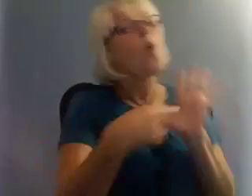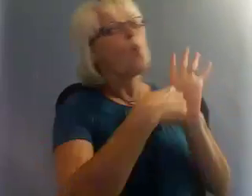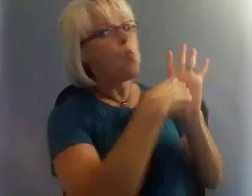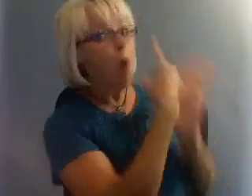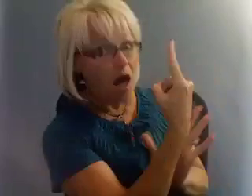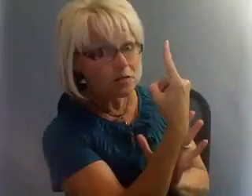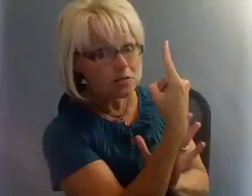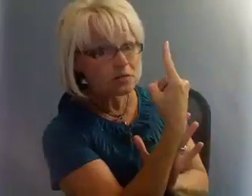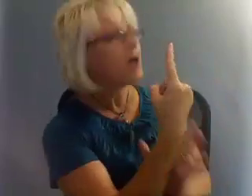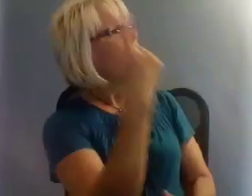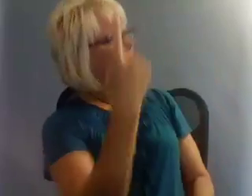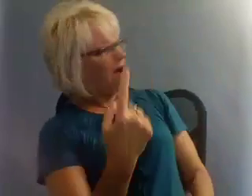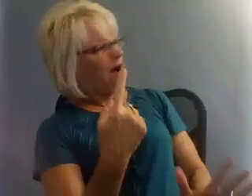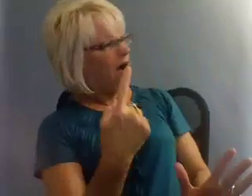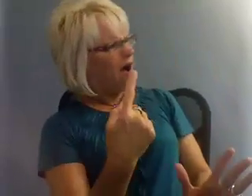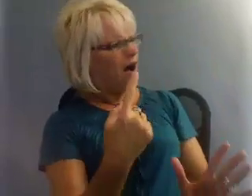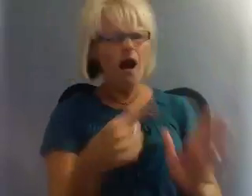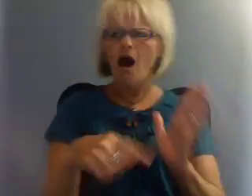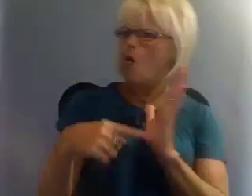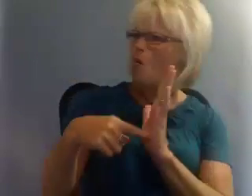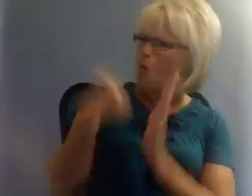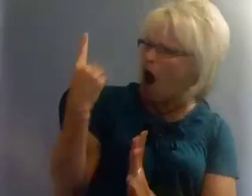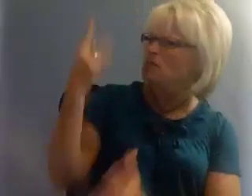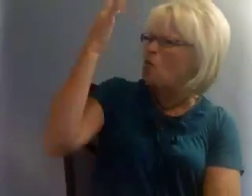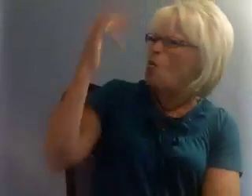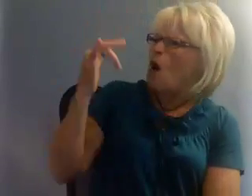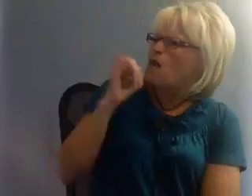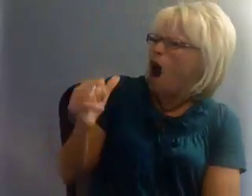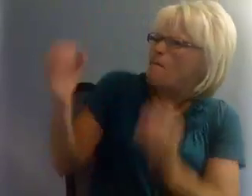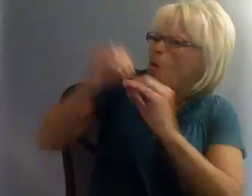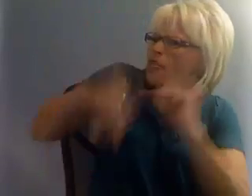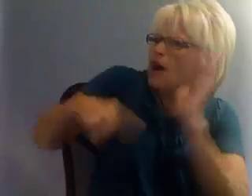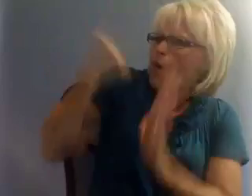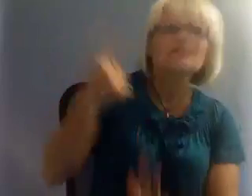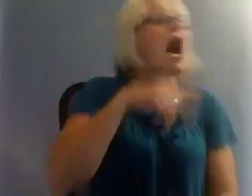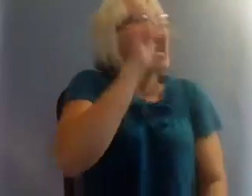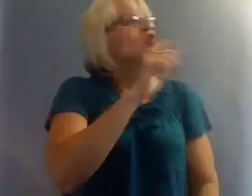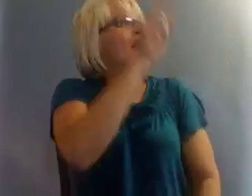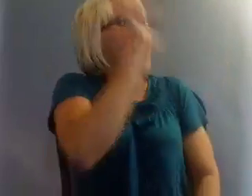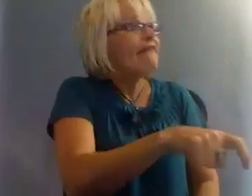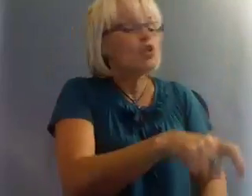more than once? She says, I shouldn't have to. Ladies, are you listening to me? You have to.